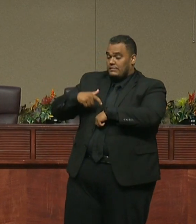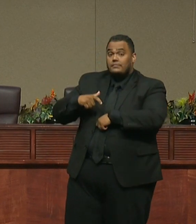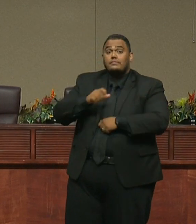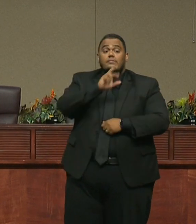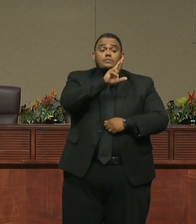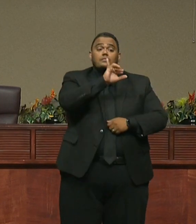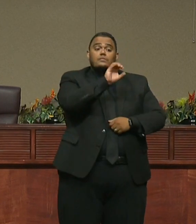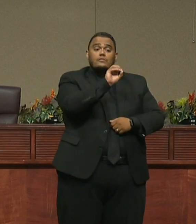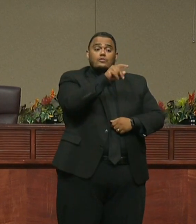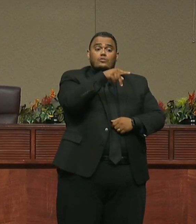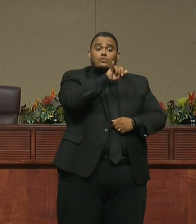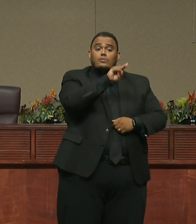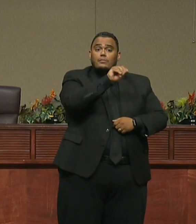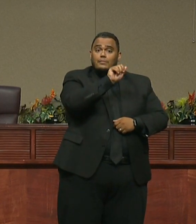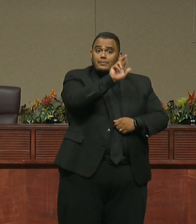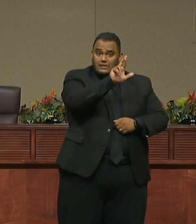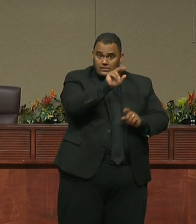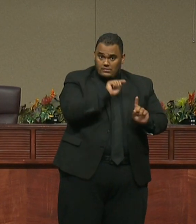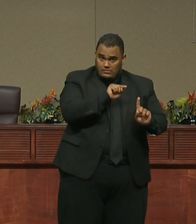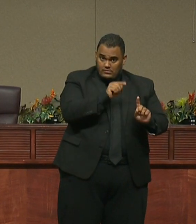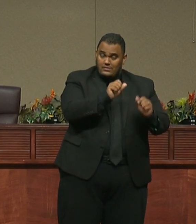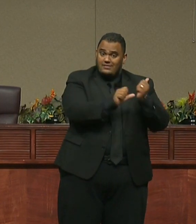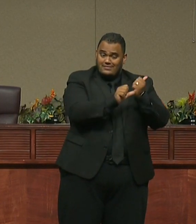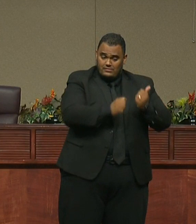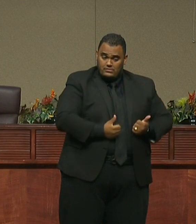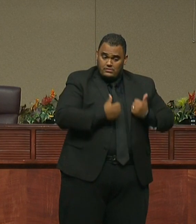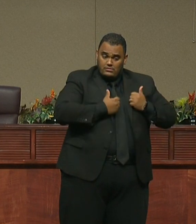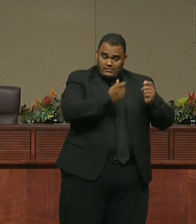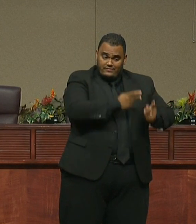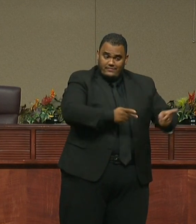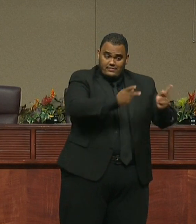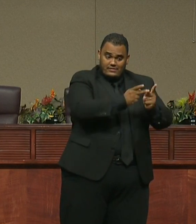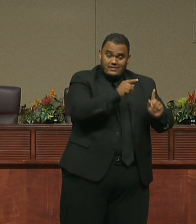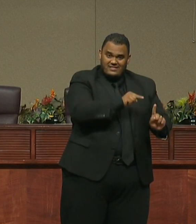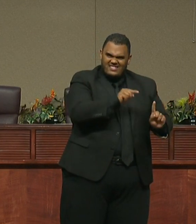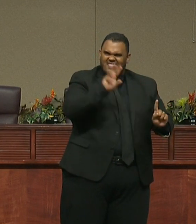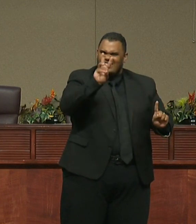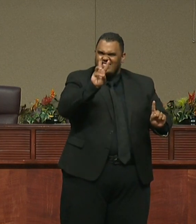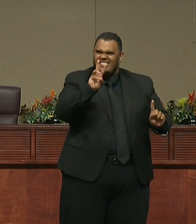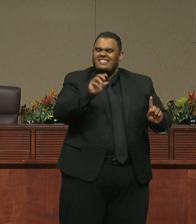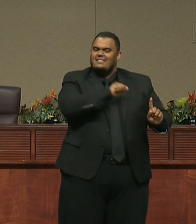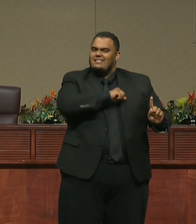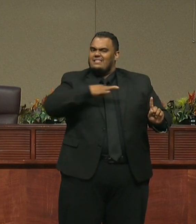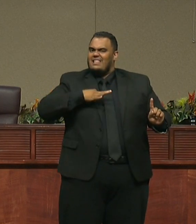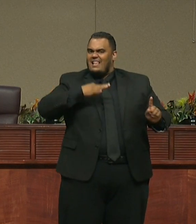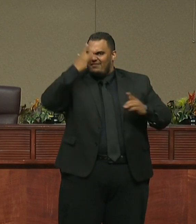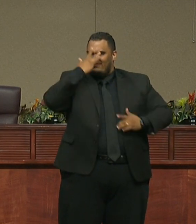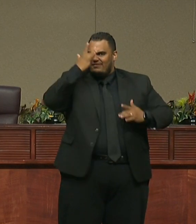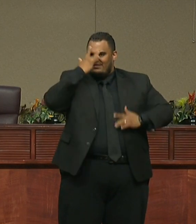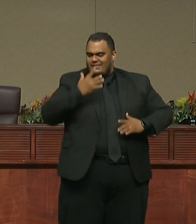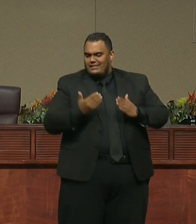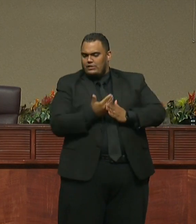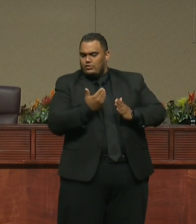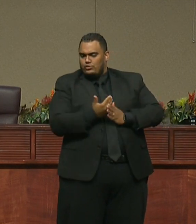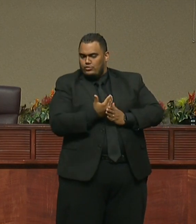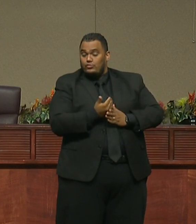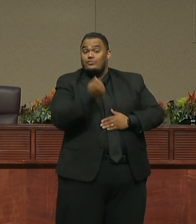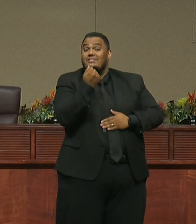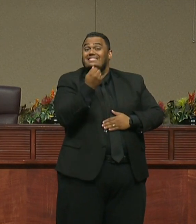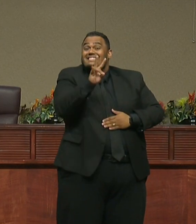Pinar, with 6 new positive staff and 17